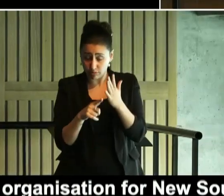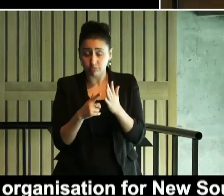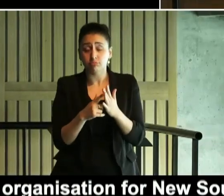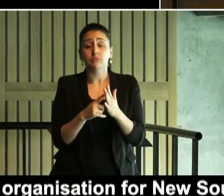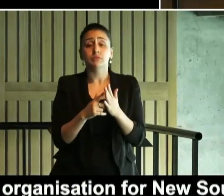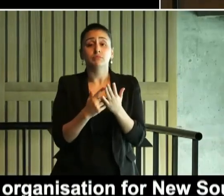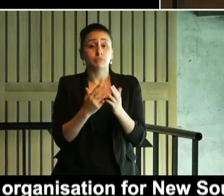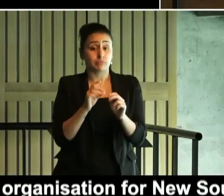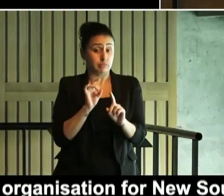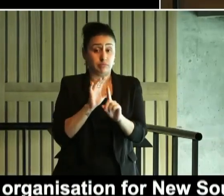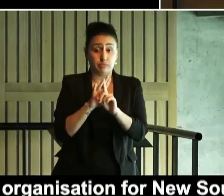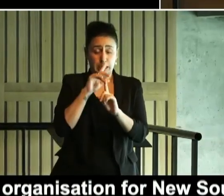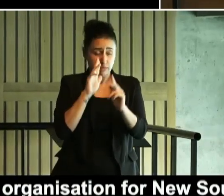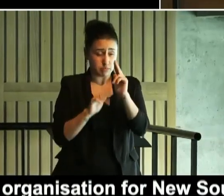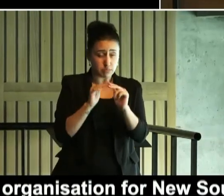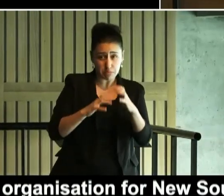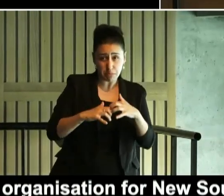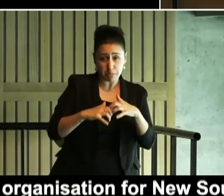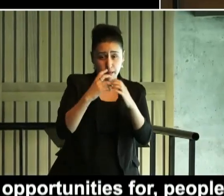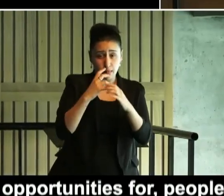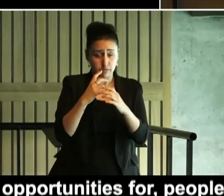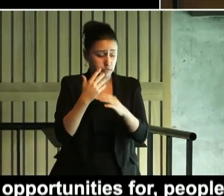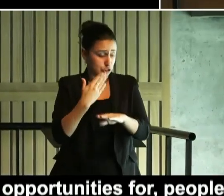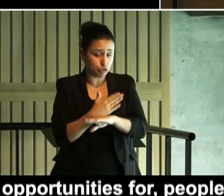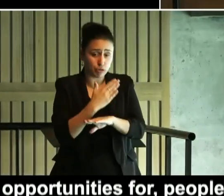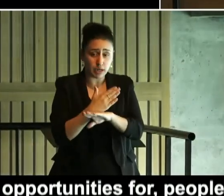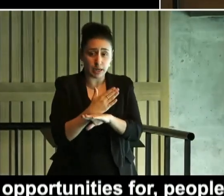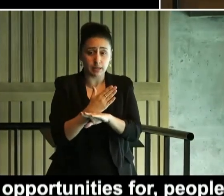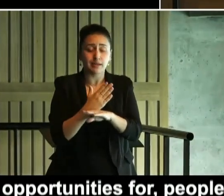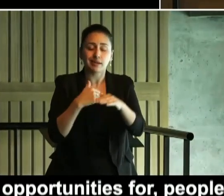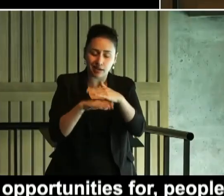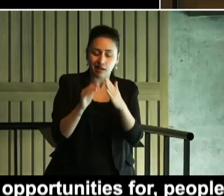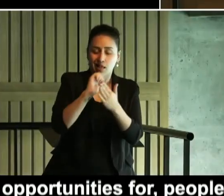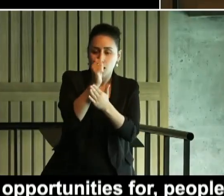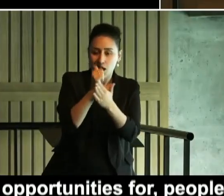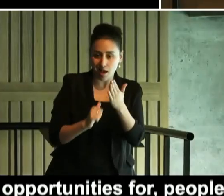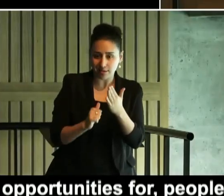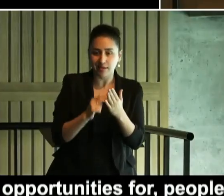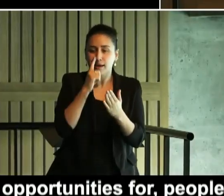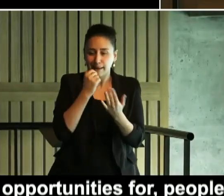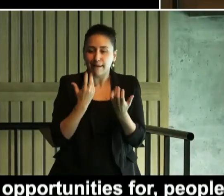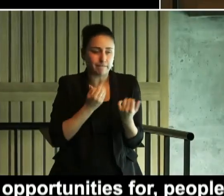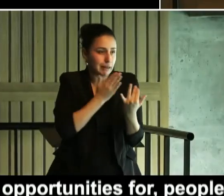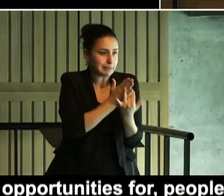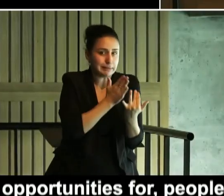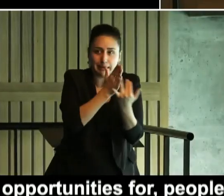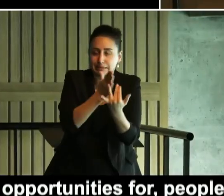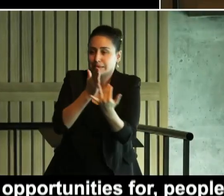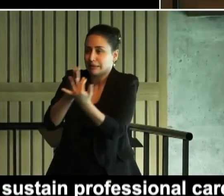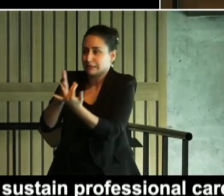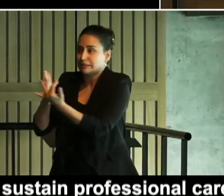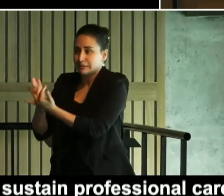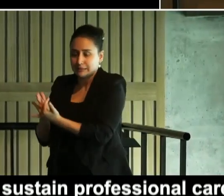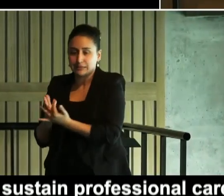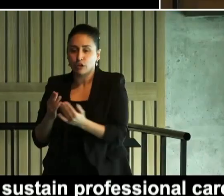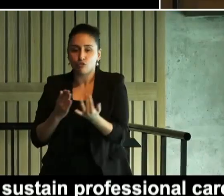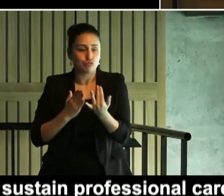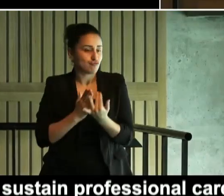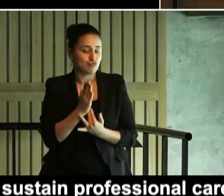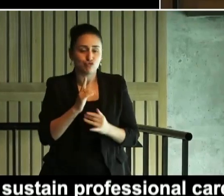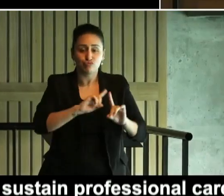sustain professional careers in the arts and have equitable access to arts and culture across New South Wales through a multitude